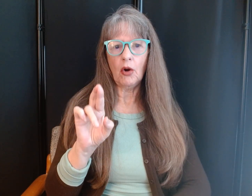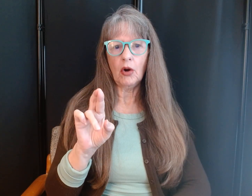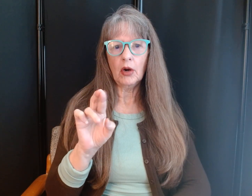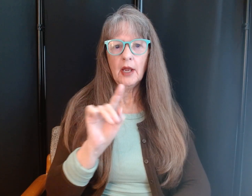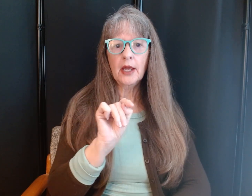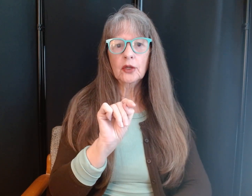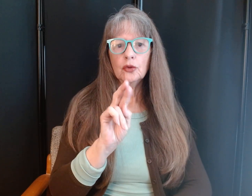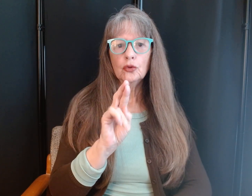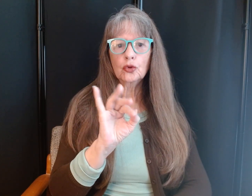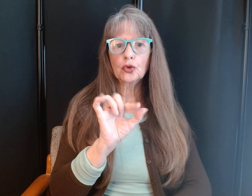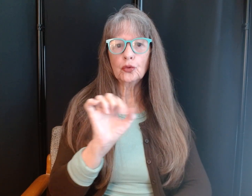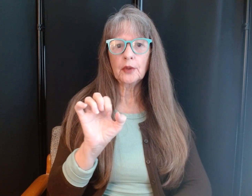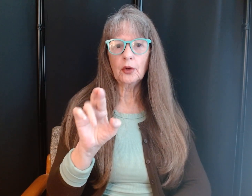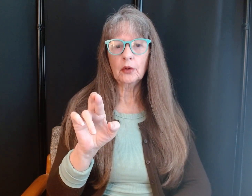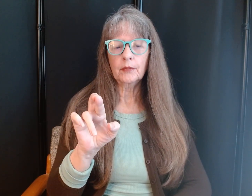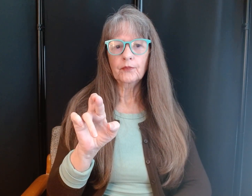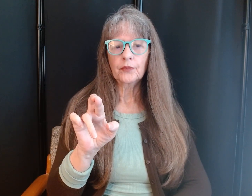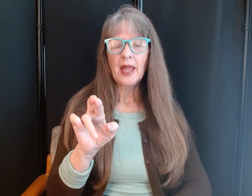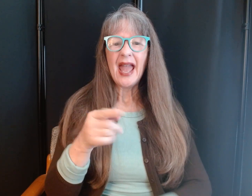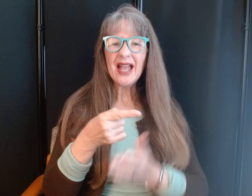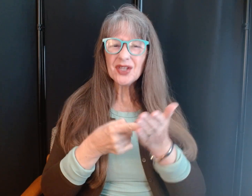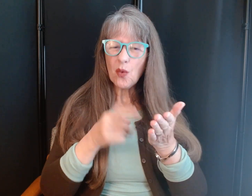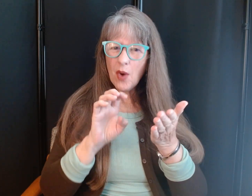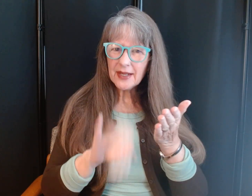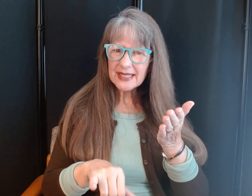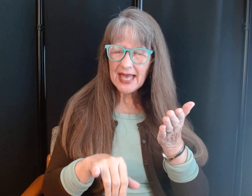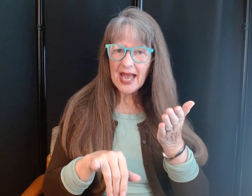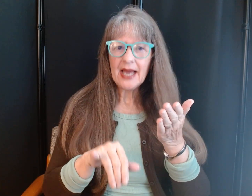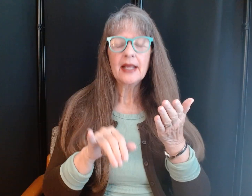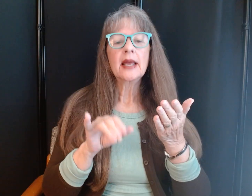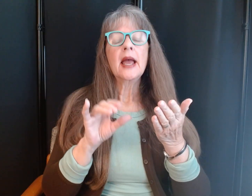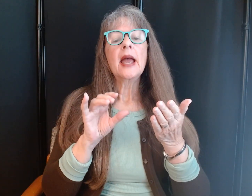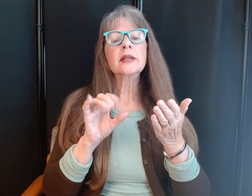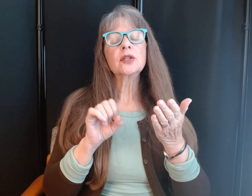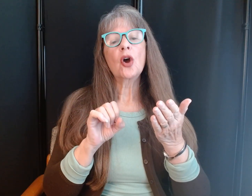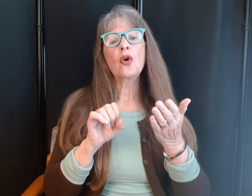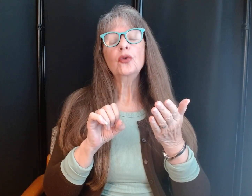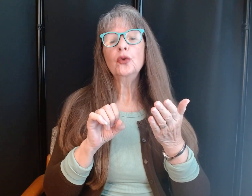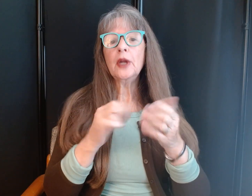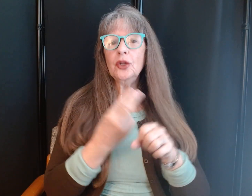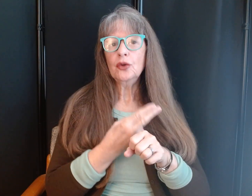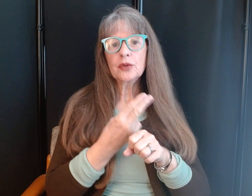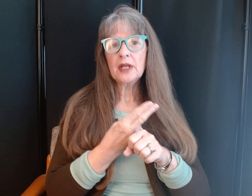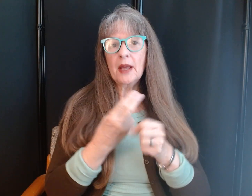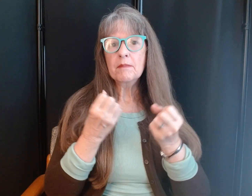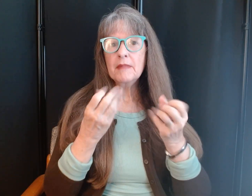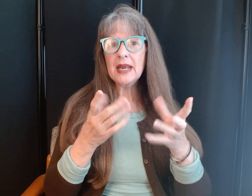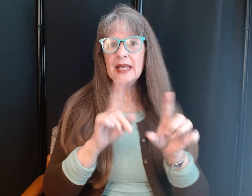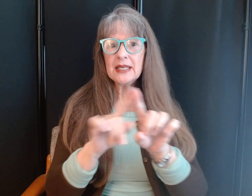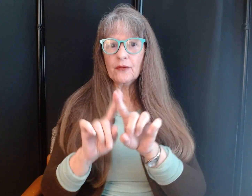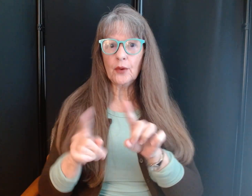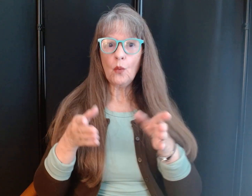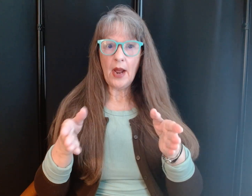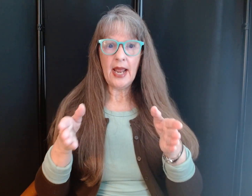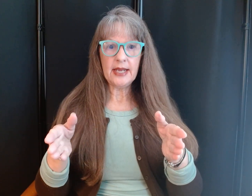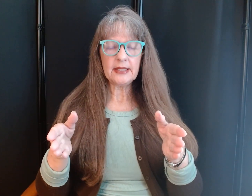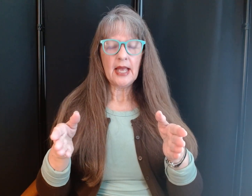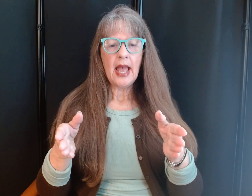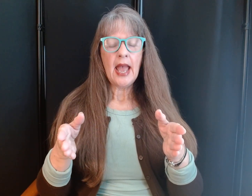Trigger. Trigger. And so what is that? And so you can use it in many different ways. And